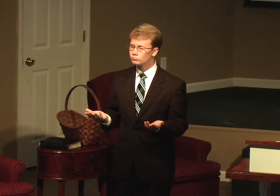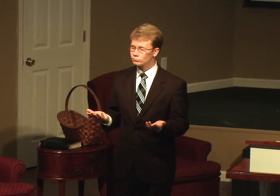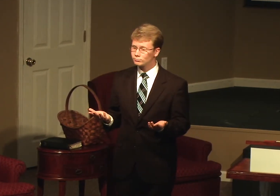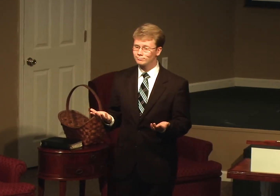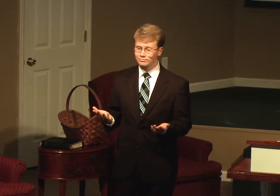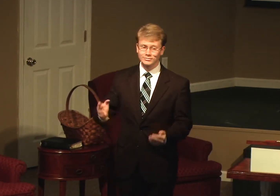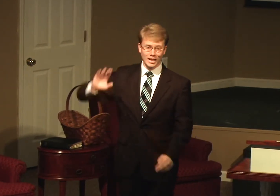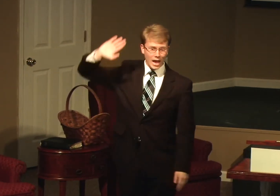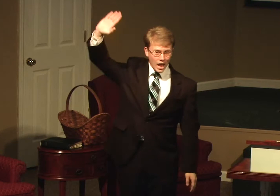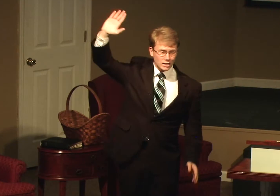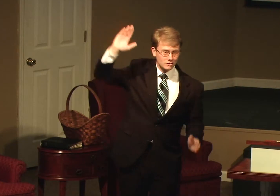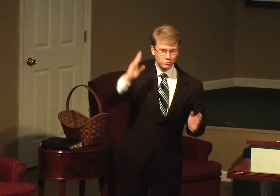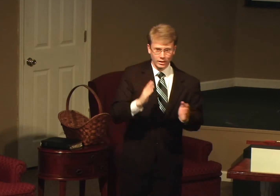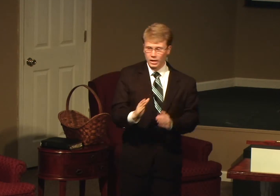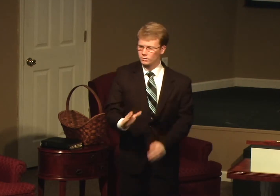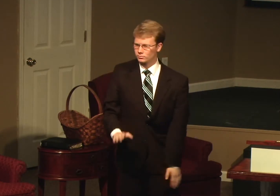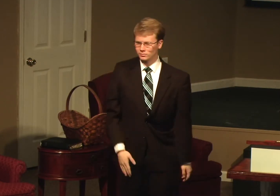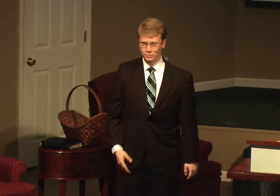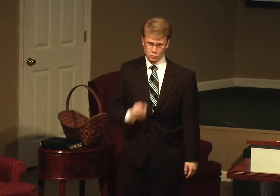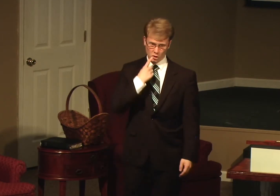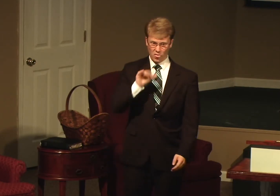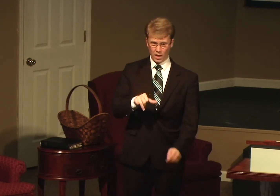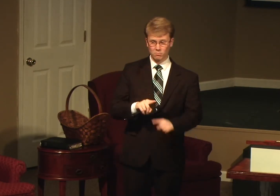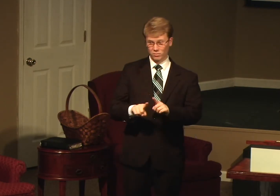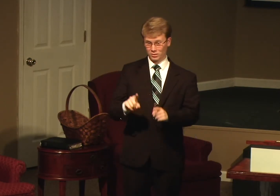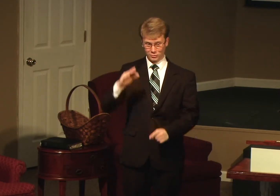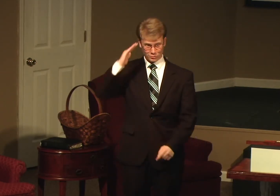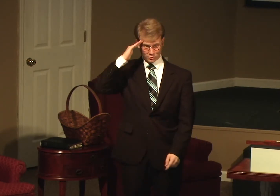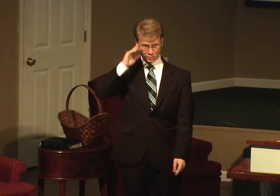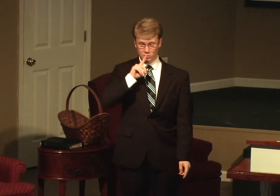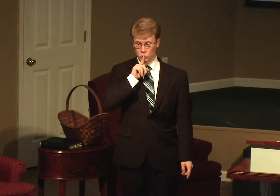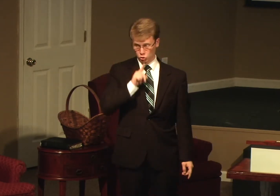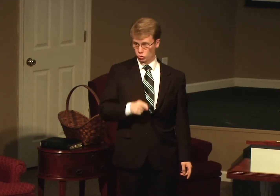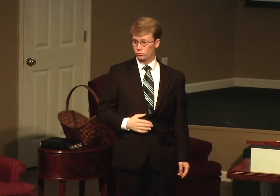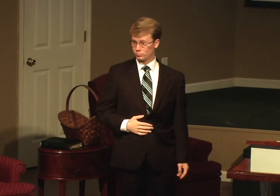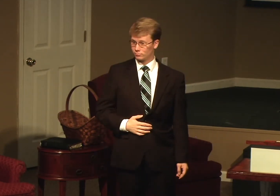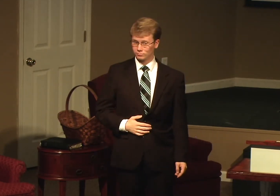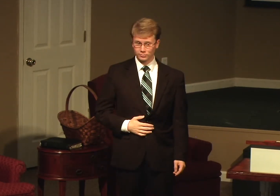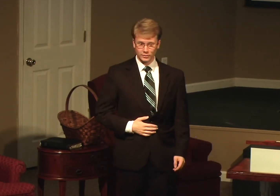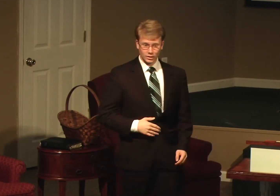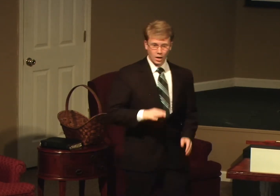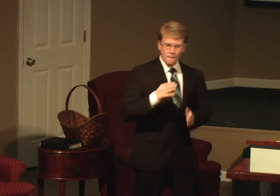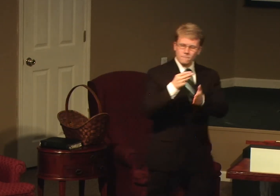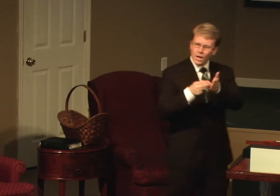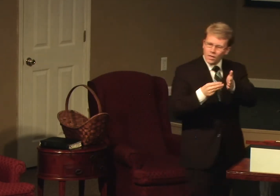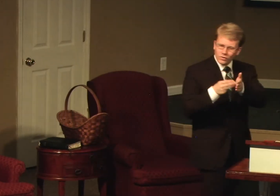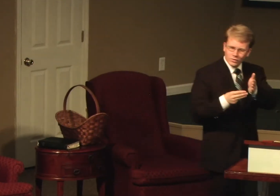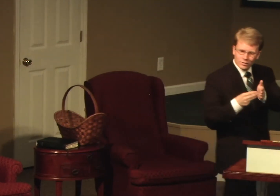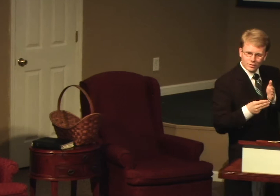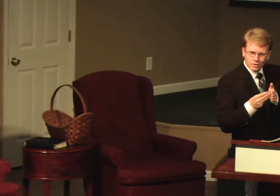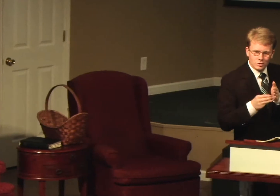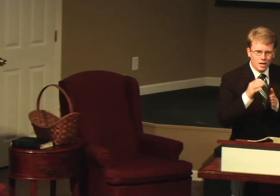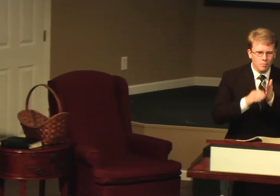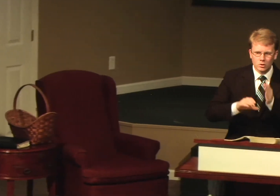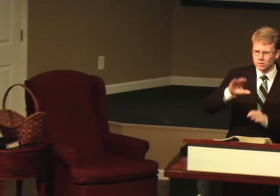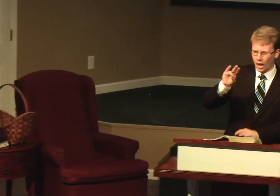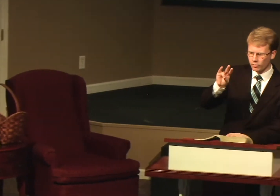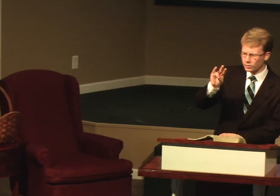on. His plan. His planner. I mean, it's true. When you look at